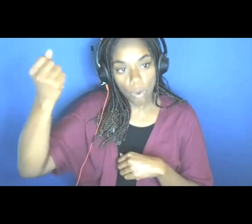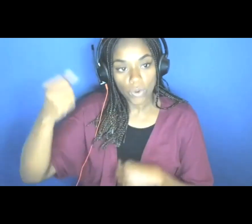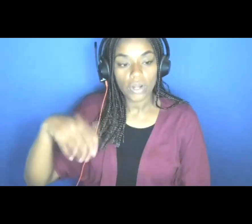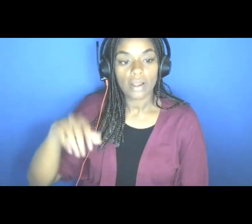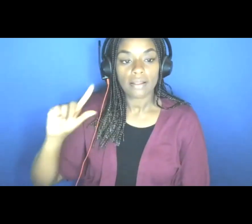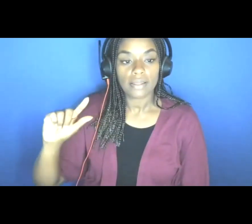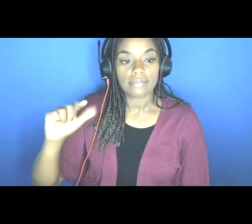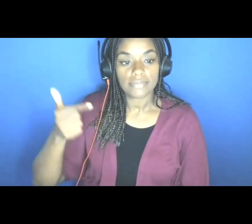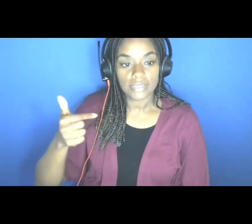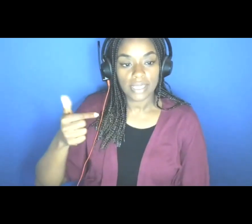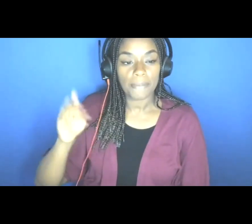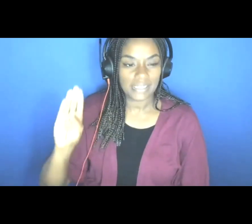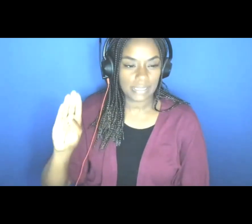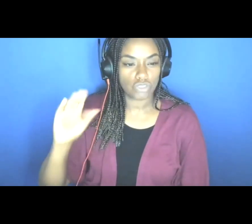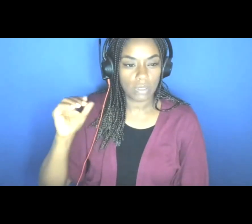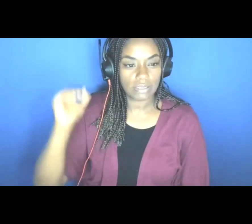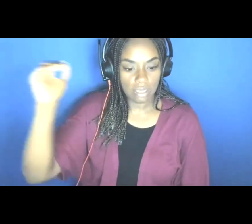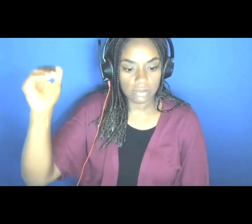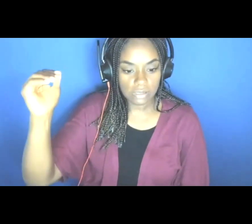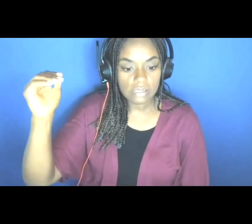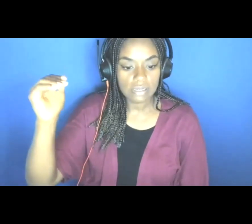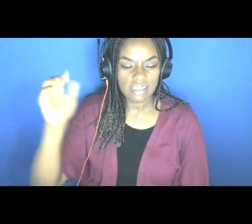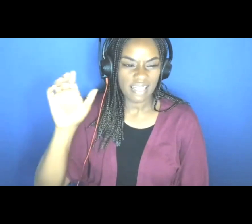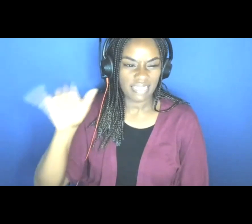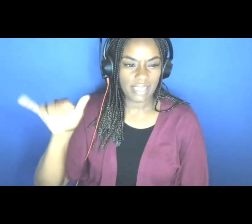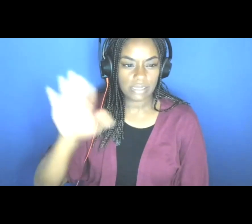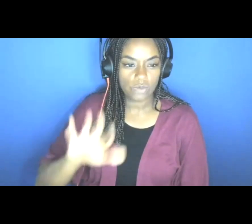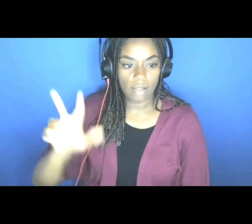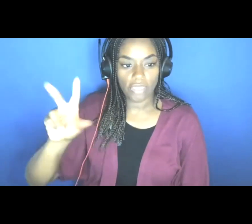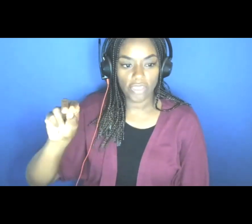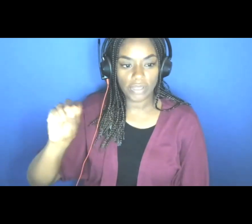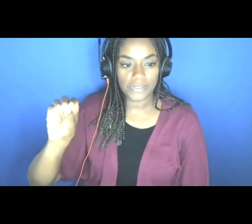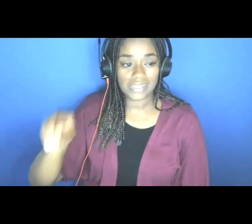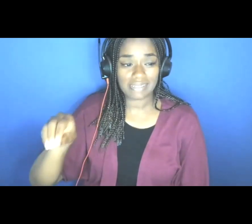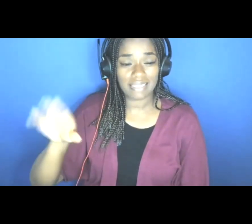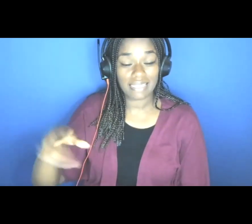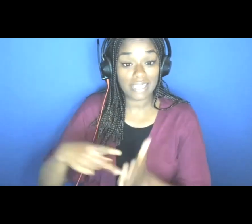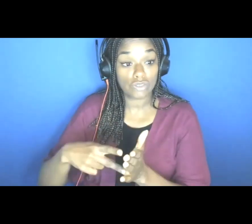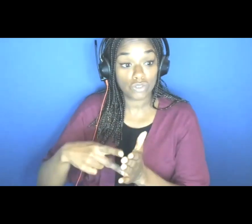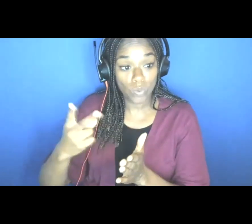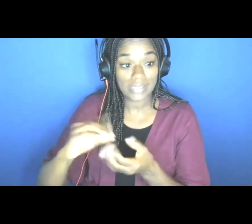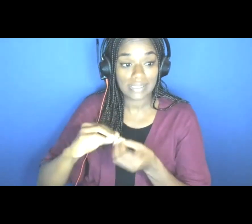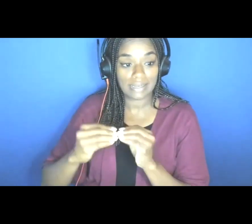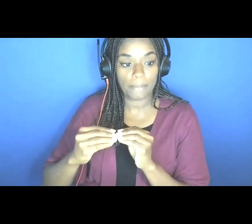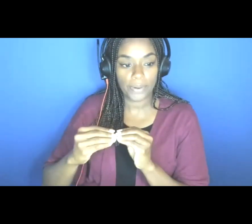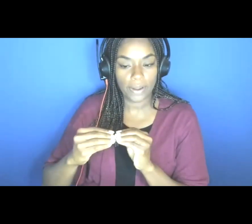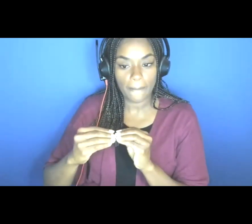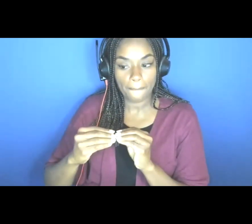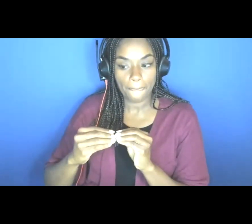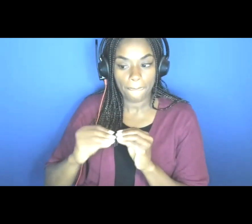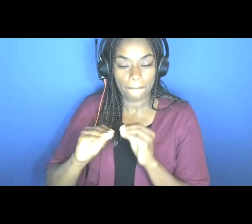bisexual adults, who among whom it occurs in about 30%, and that's twice as high as